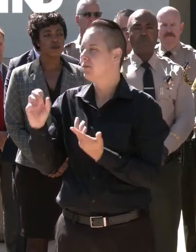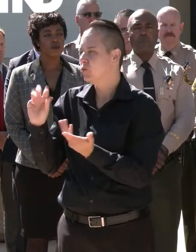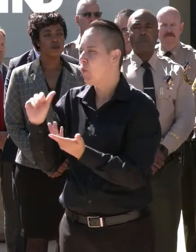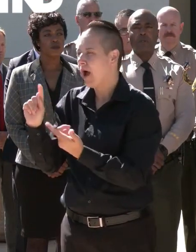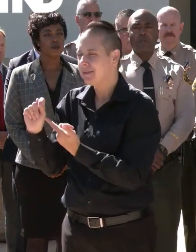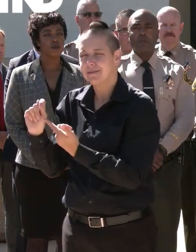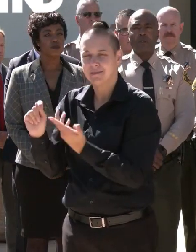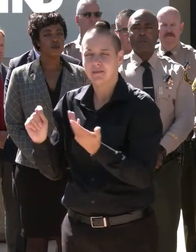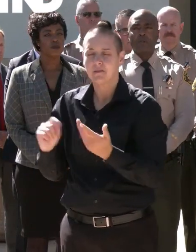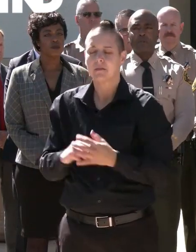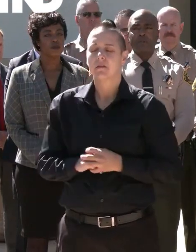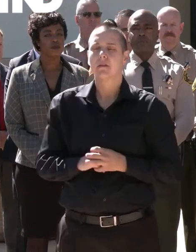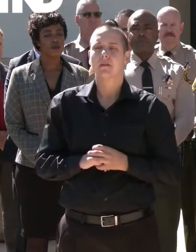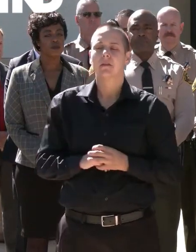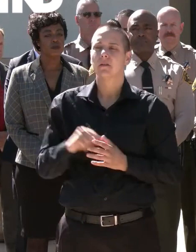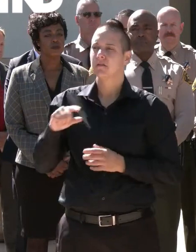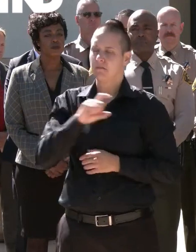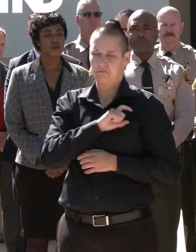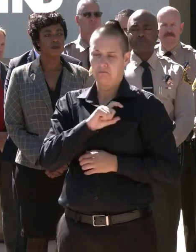our SWAT team,